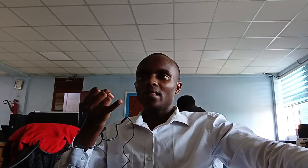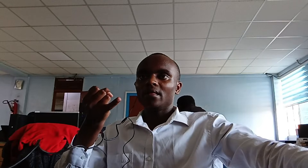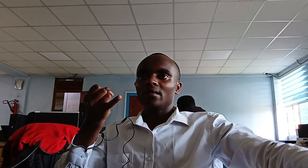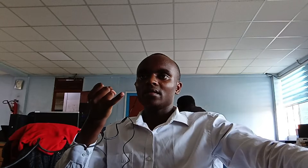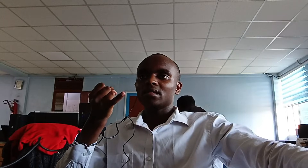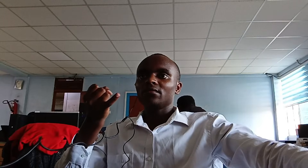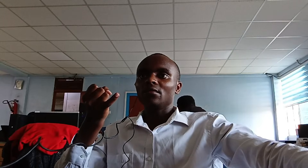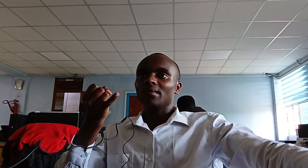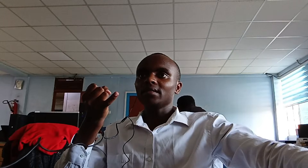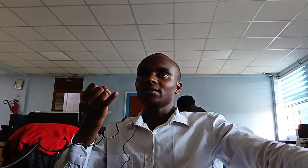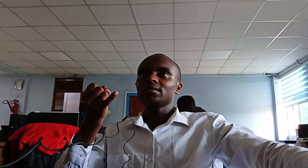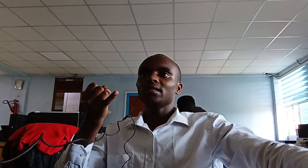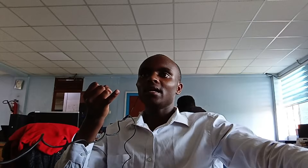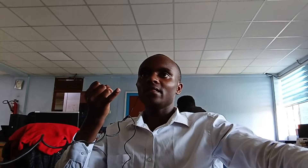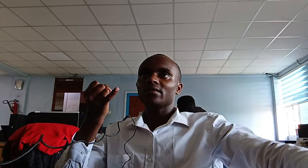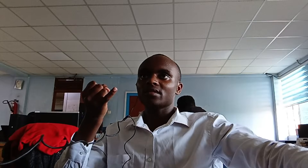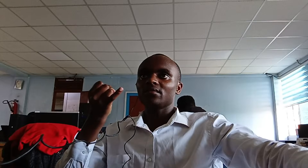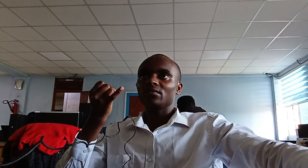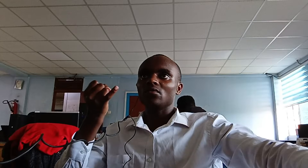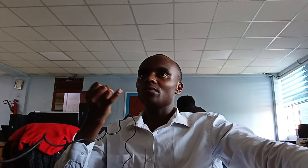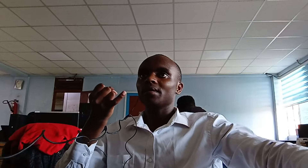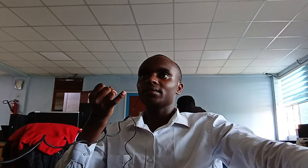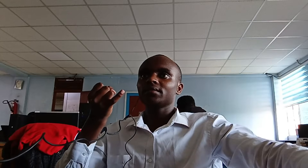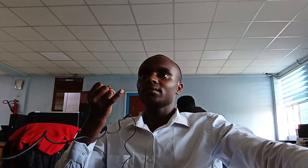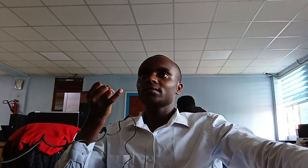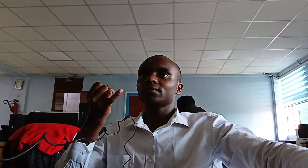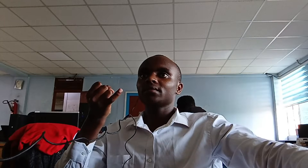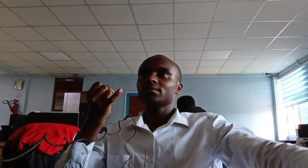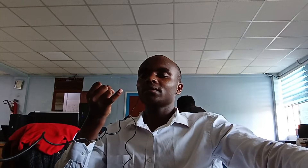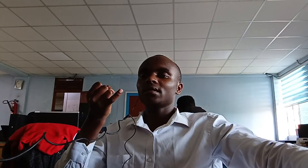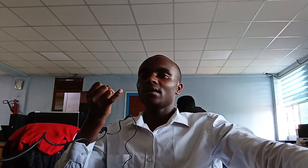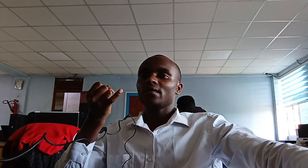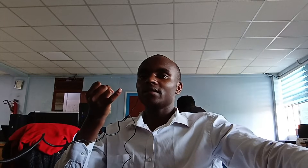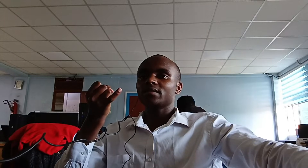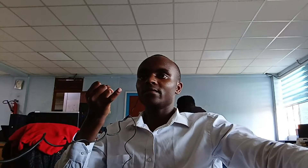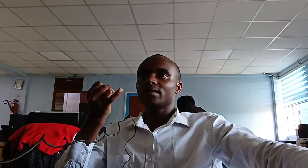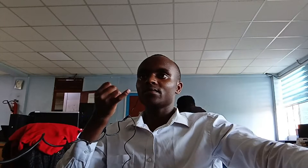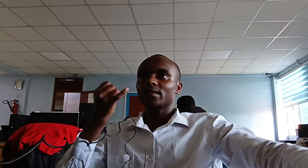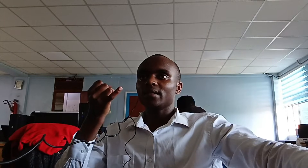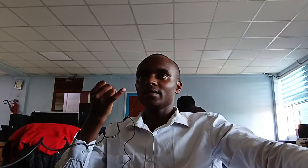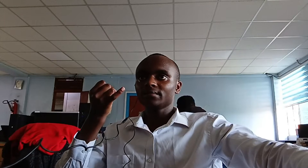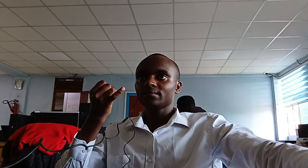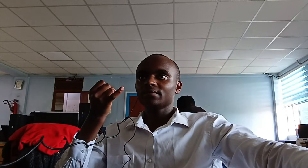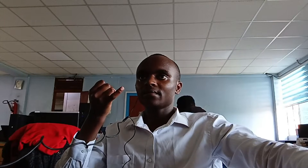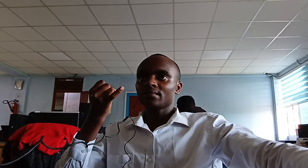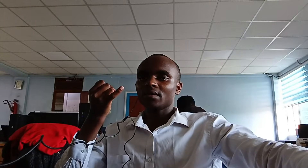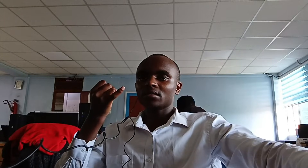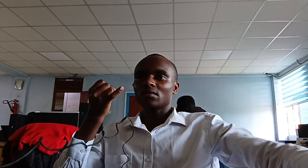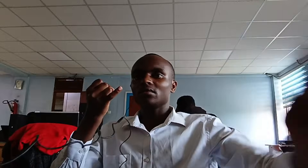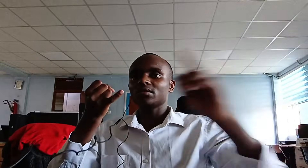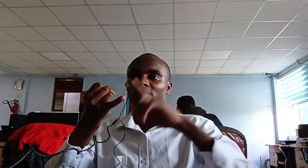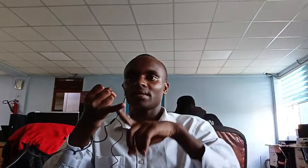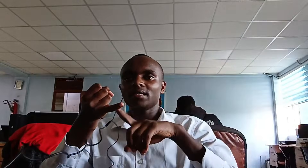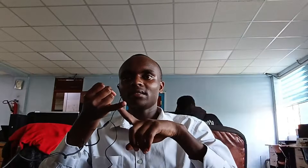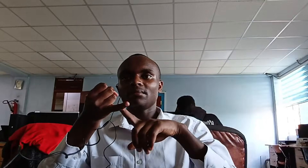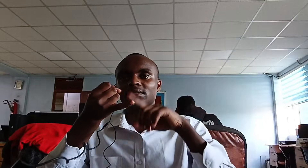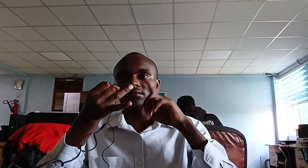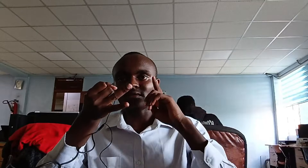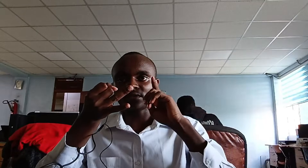the sign for man, the sign for woman. That's one thing. Must know how to sign man, must know how to sign